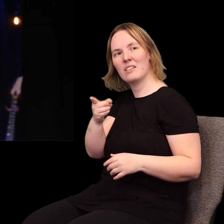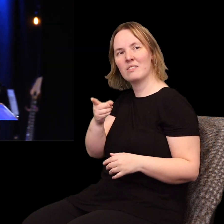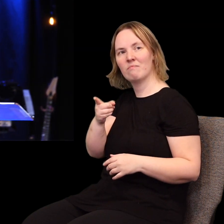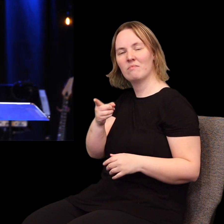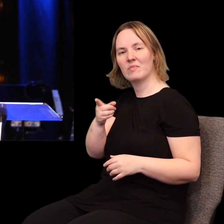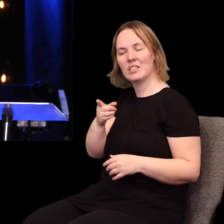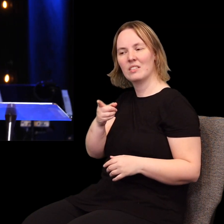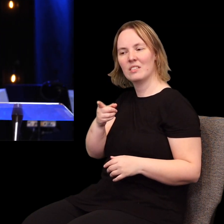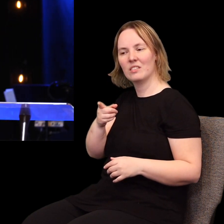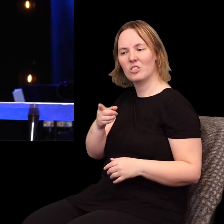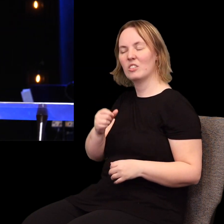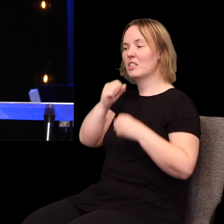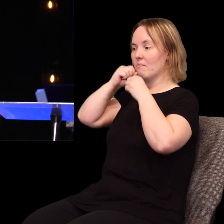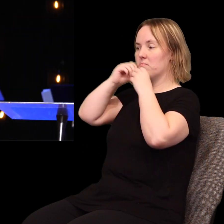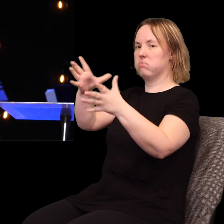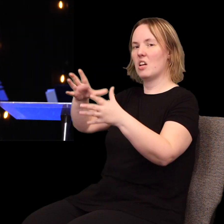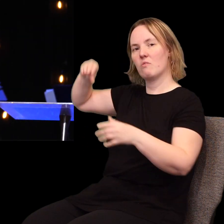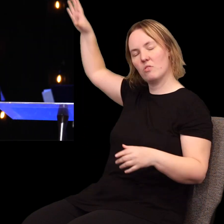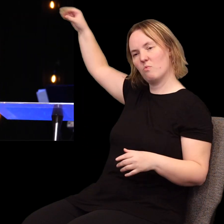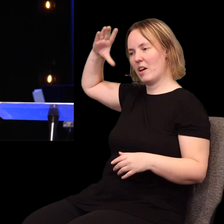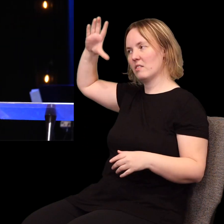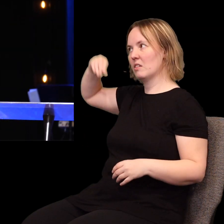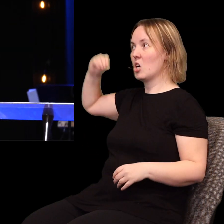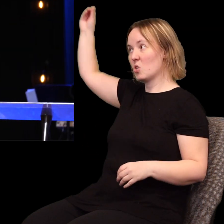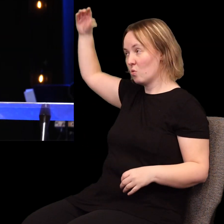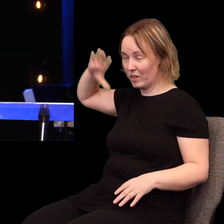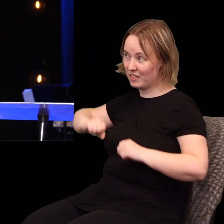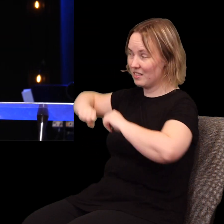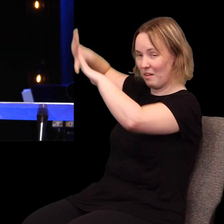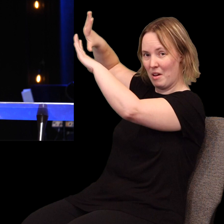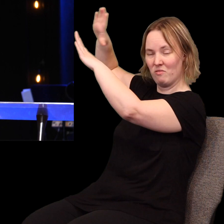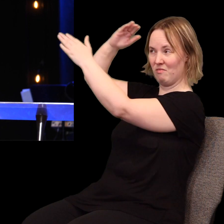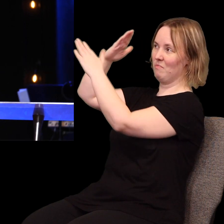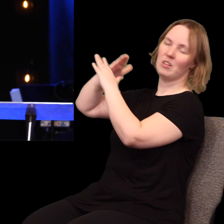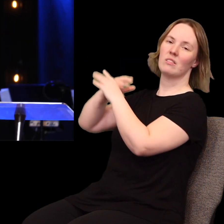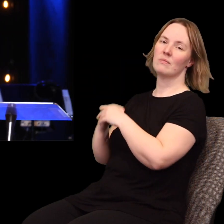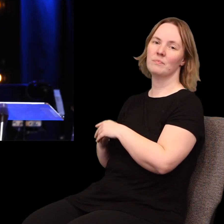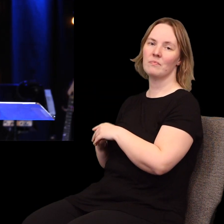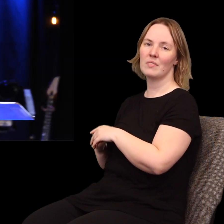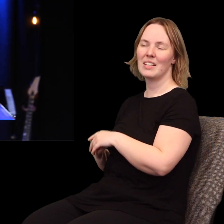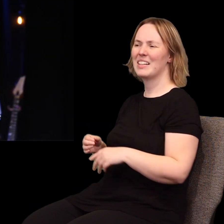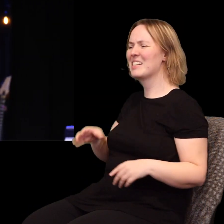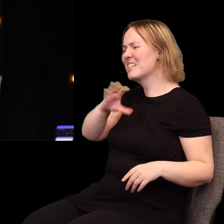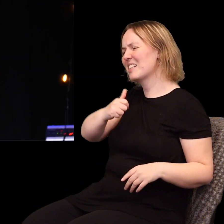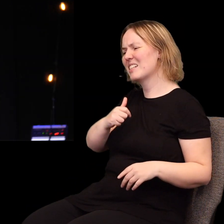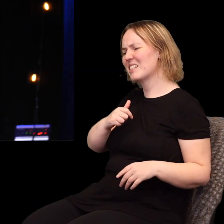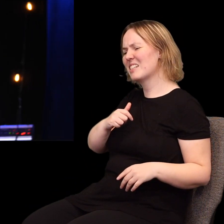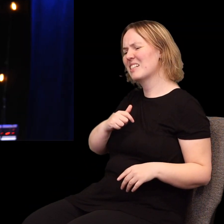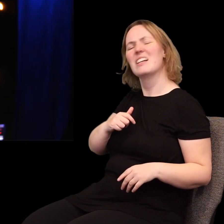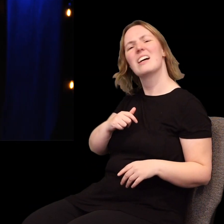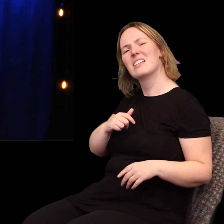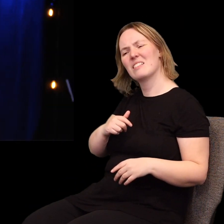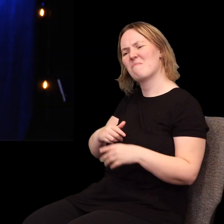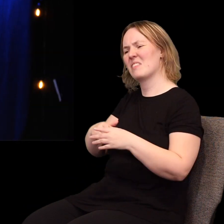Zechariah says, you need to show grace to that thing, grace to that mountain. And by showing grace, it's not just some kind of